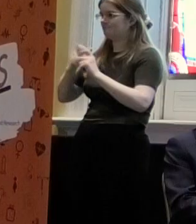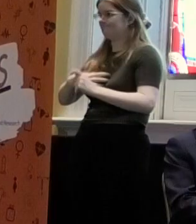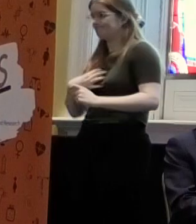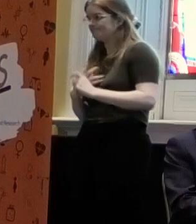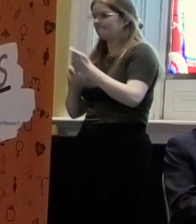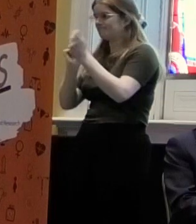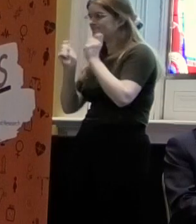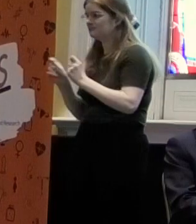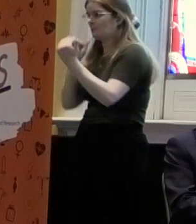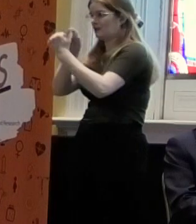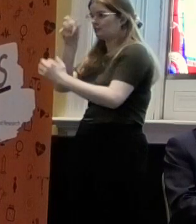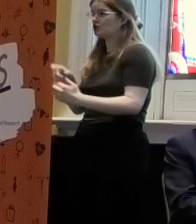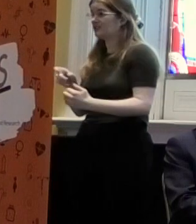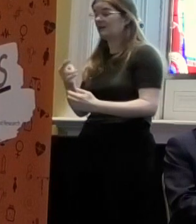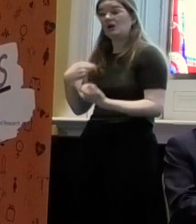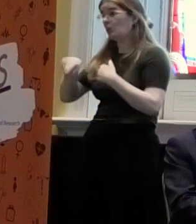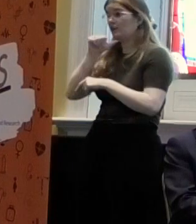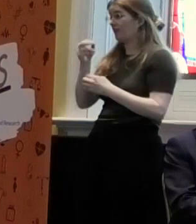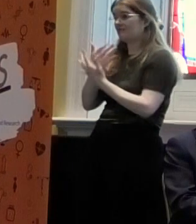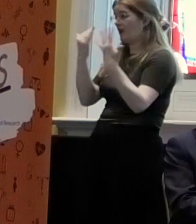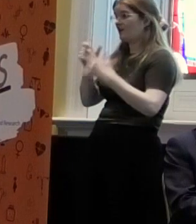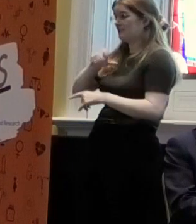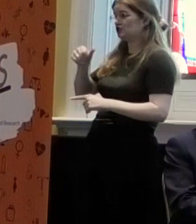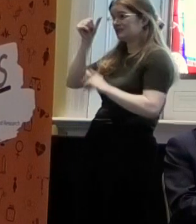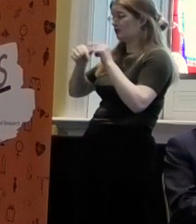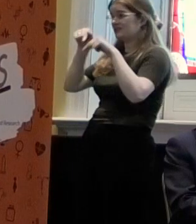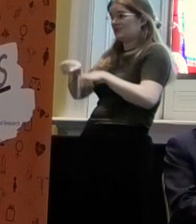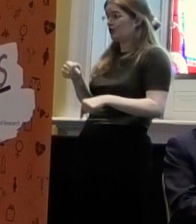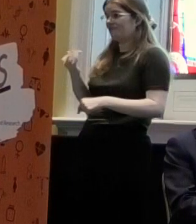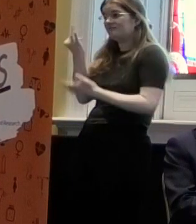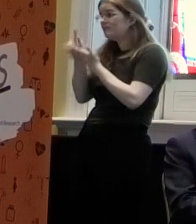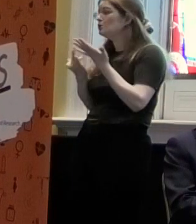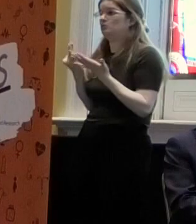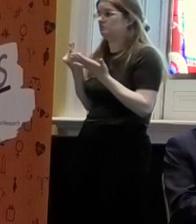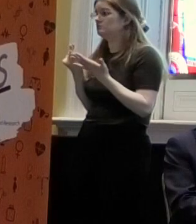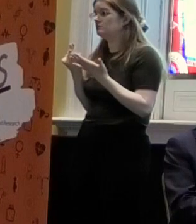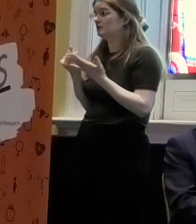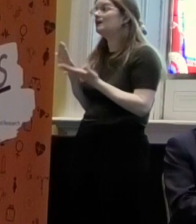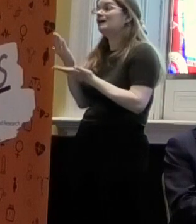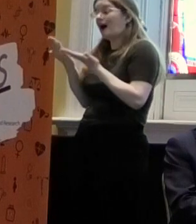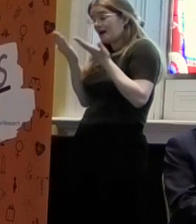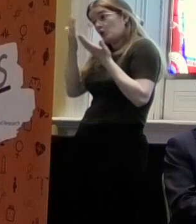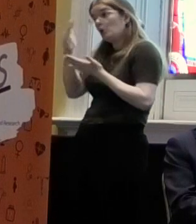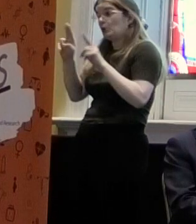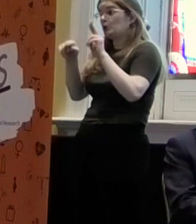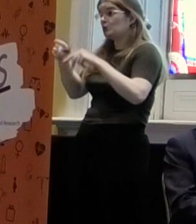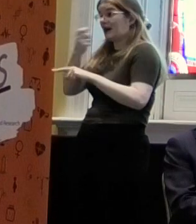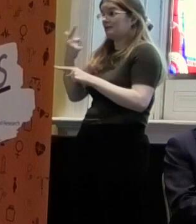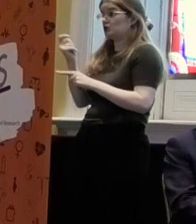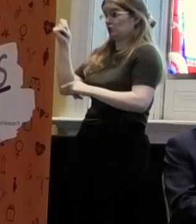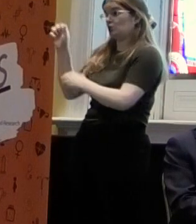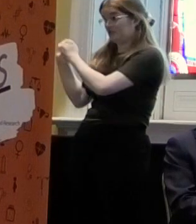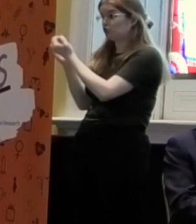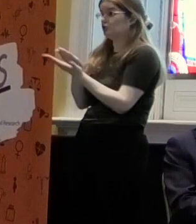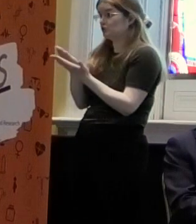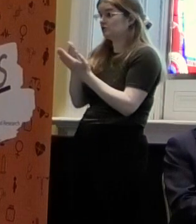And so we don't have a lot of that patient experience research. There are now some new drugs coming forward, which